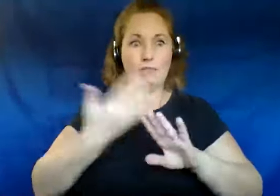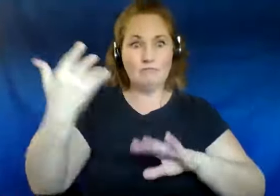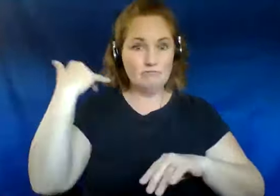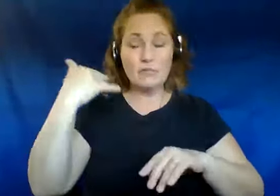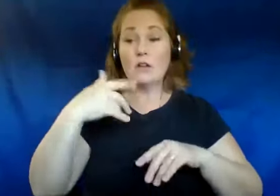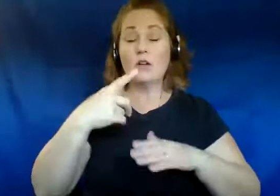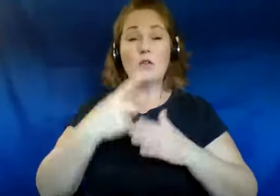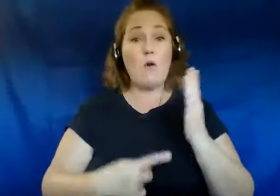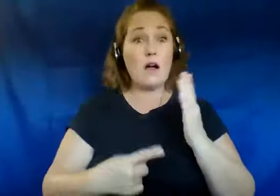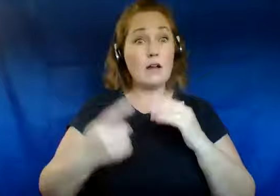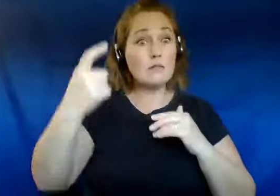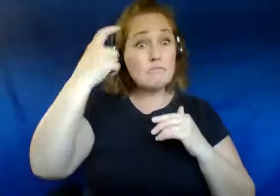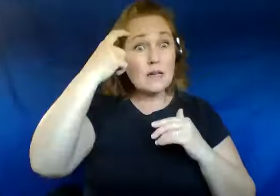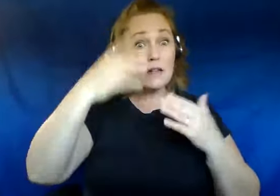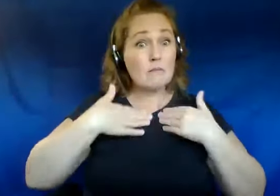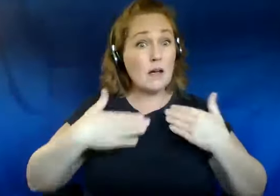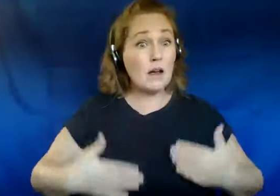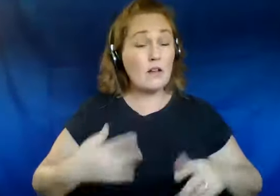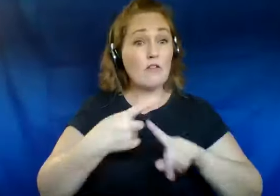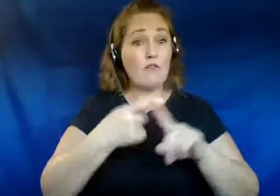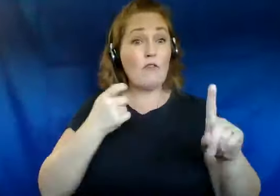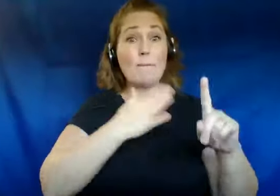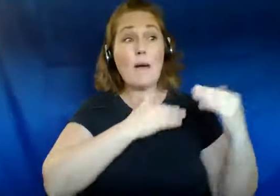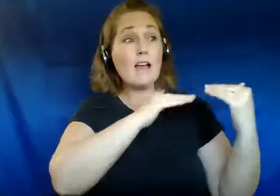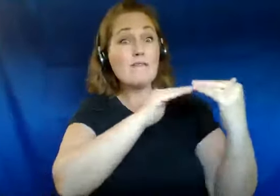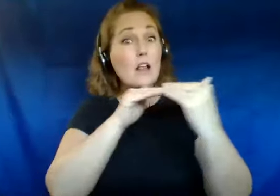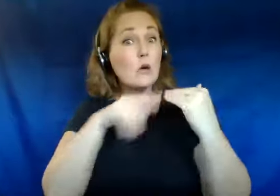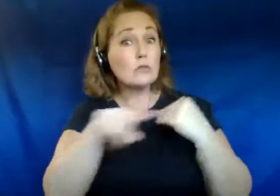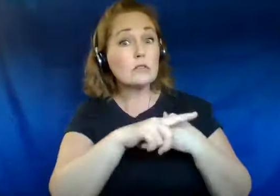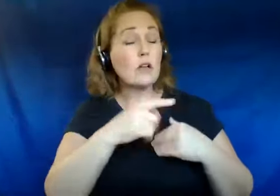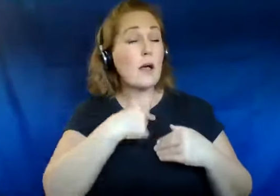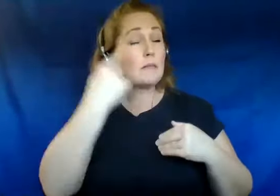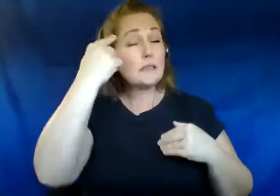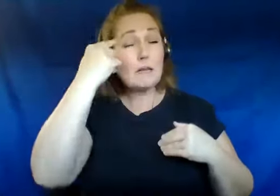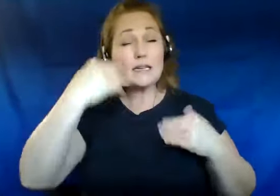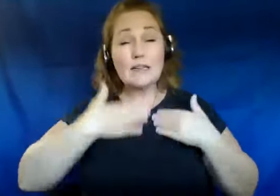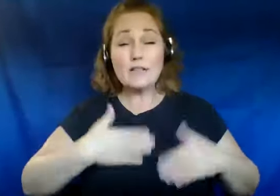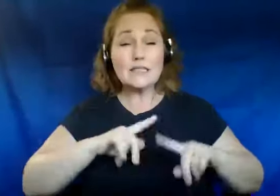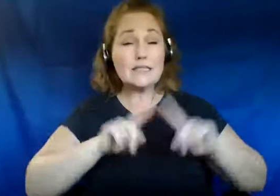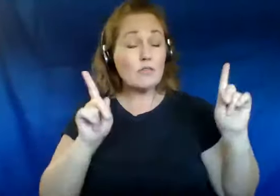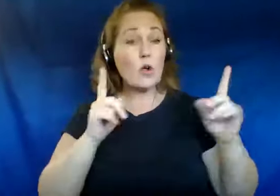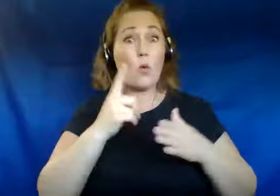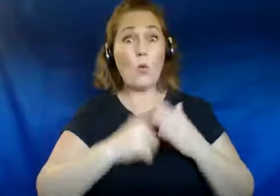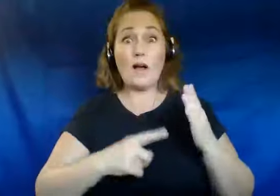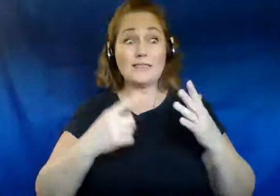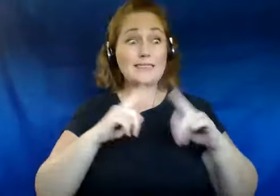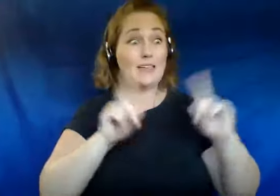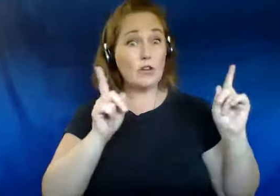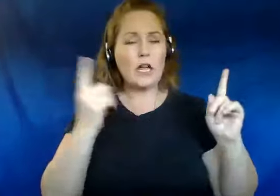me mentally and bodily different from my fellows has always been there. And I know